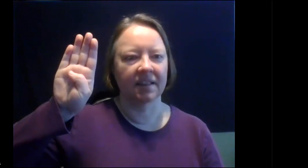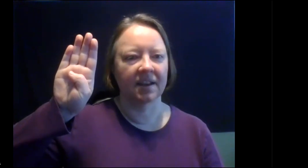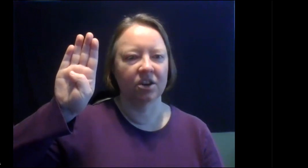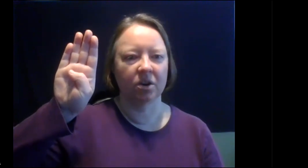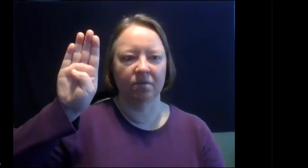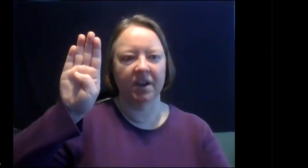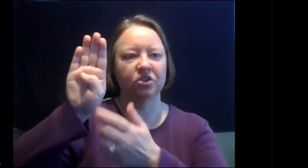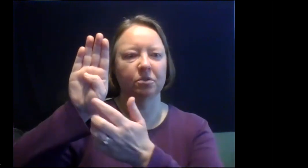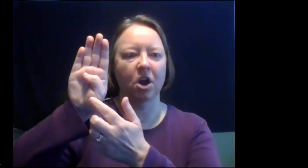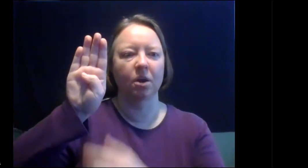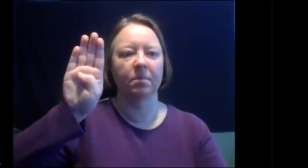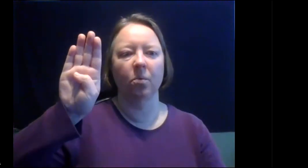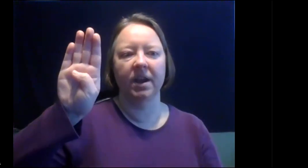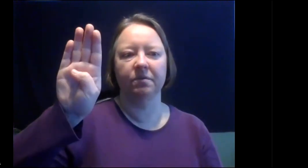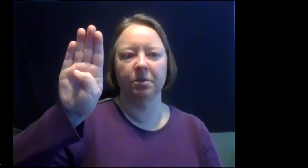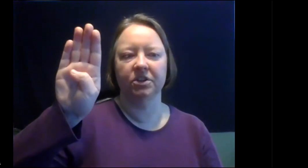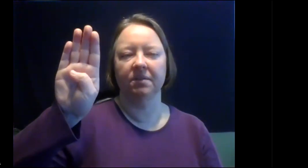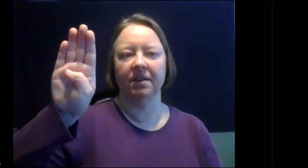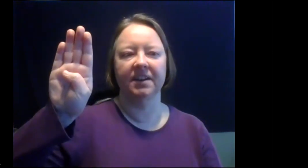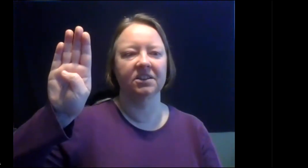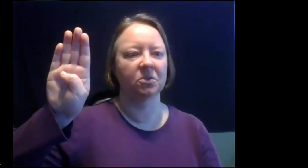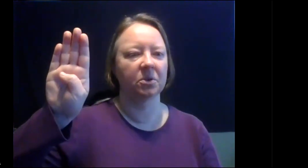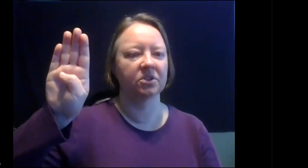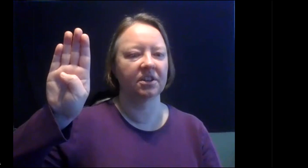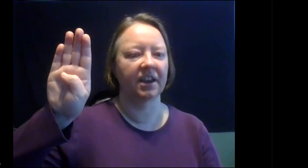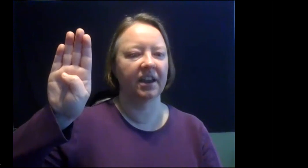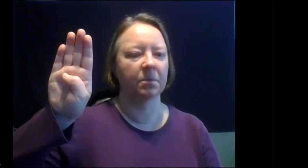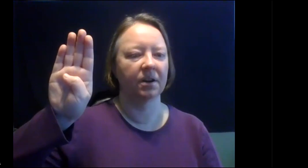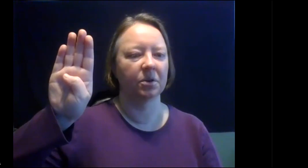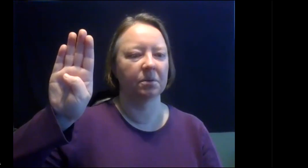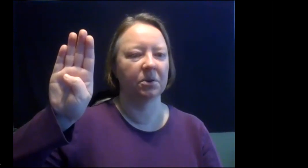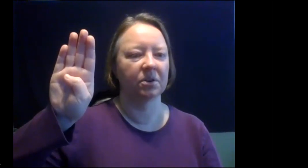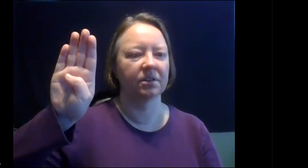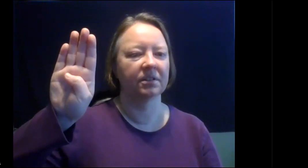And then you can face your palm away from yourself, like face it towards the camera of your computer.